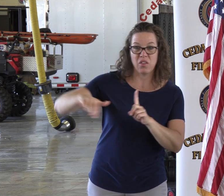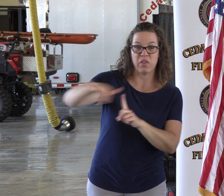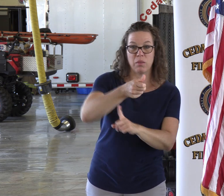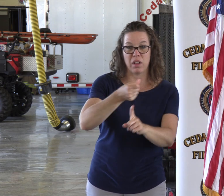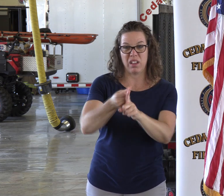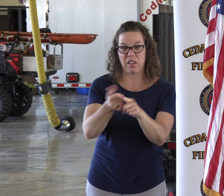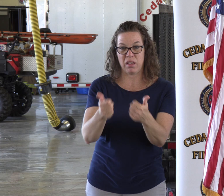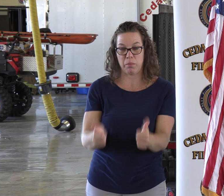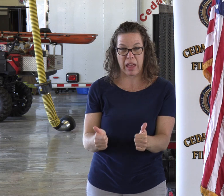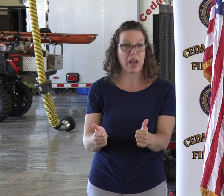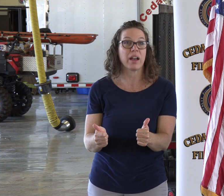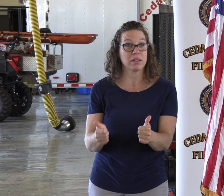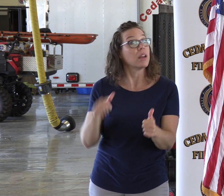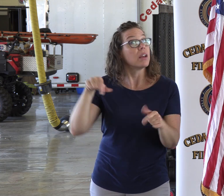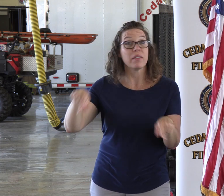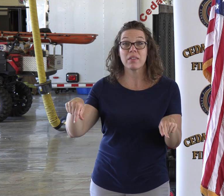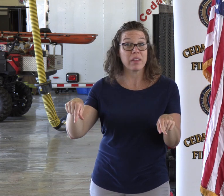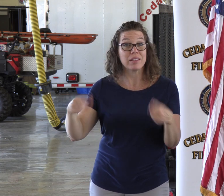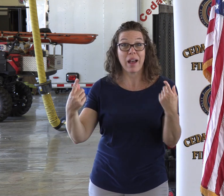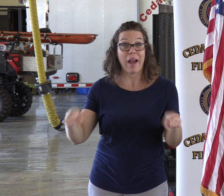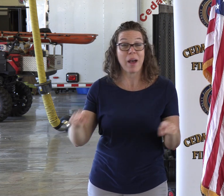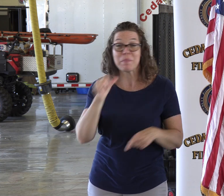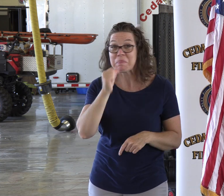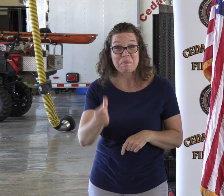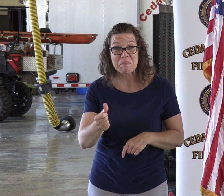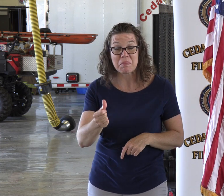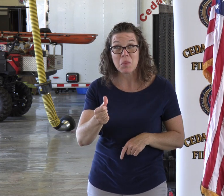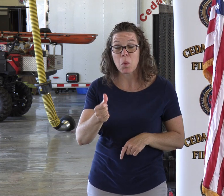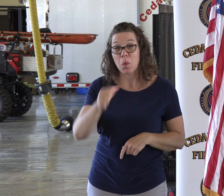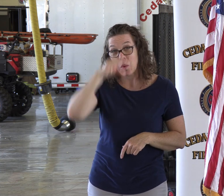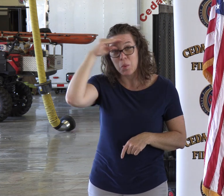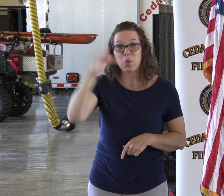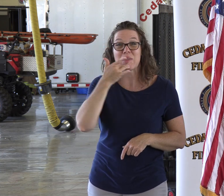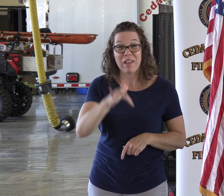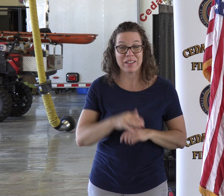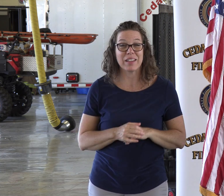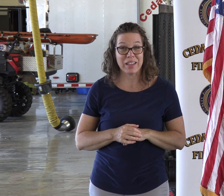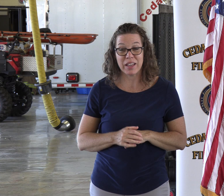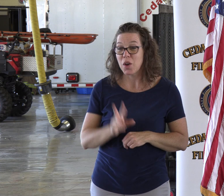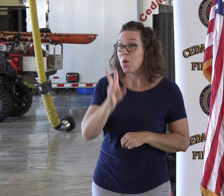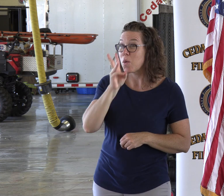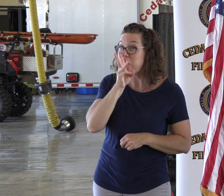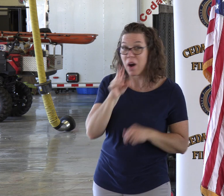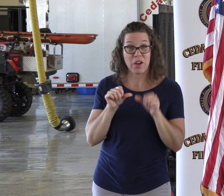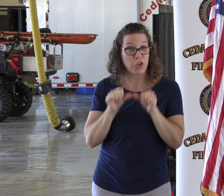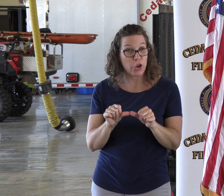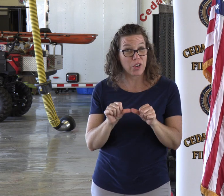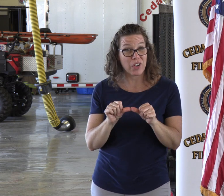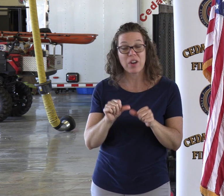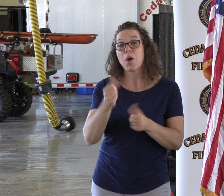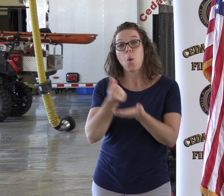significant inconvenience. In this case, that didn't occur. We kept our utilities, our key utilities, water